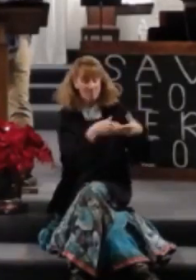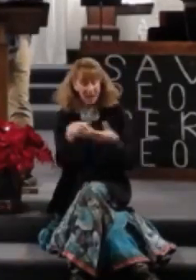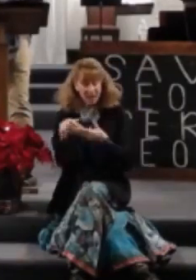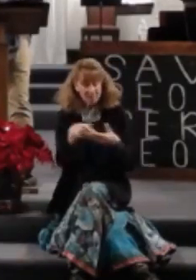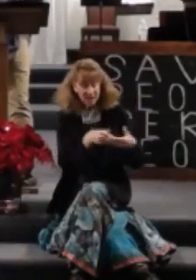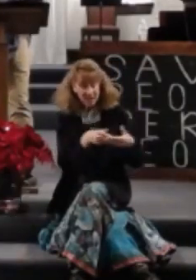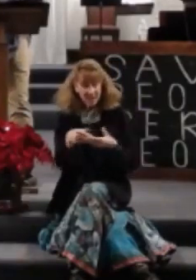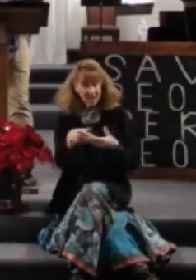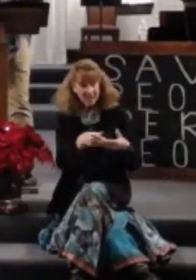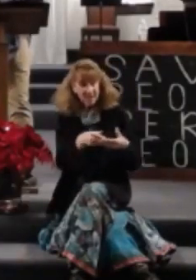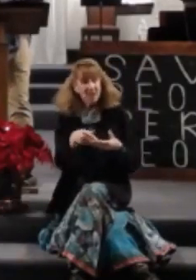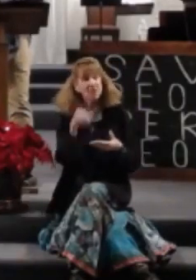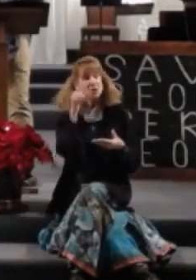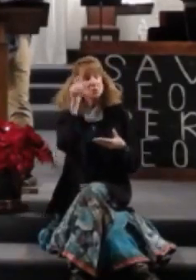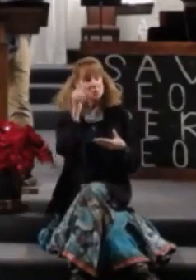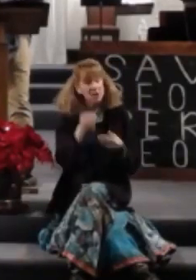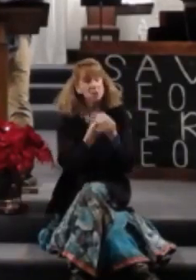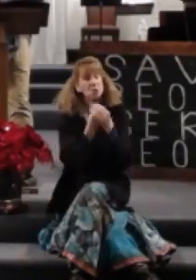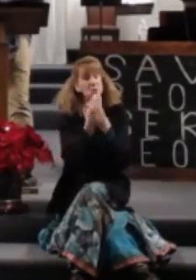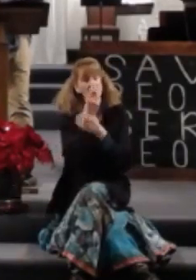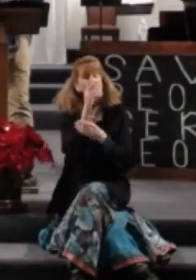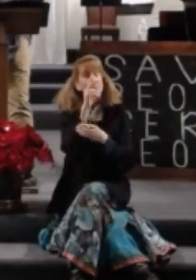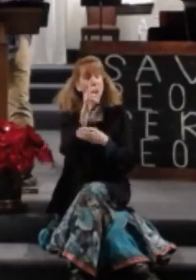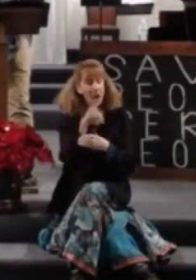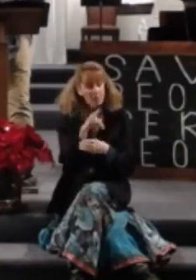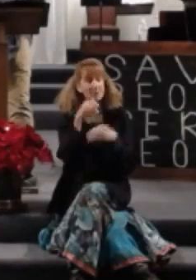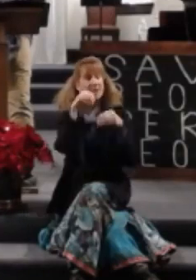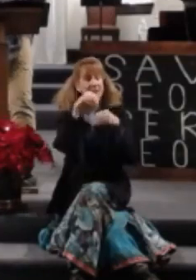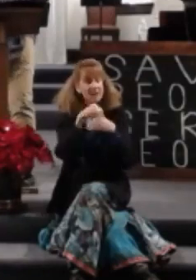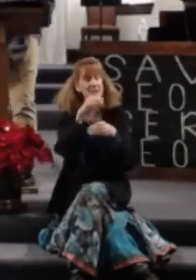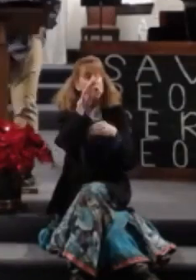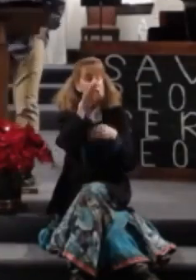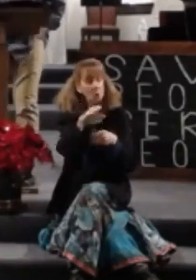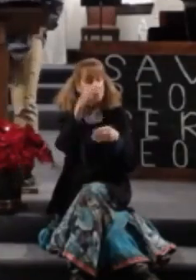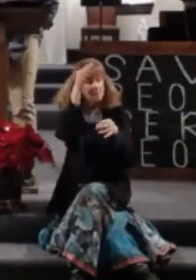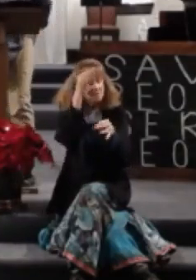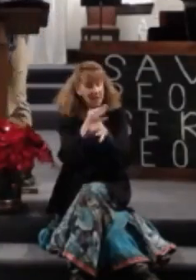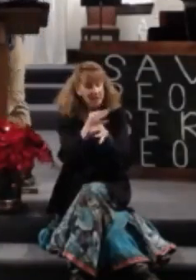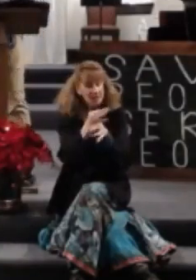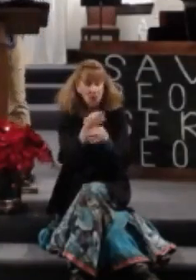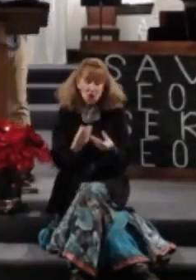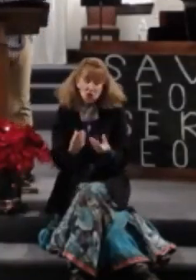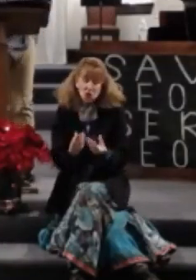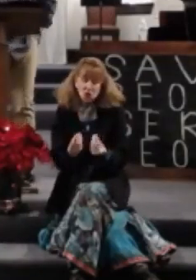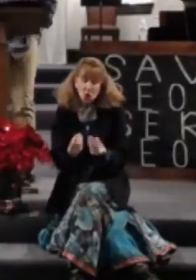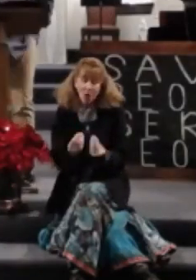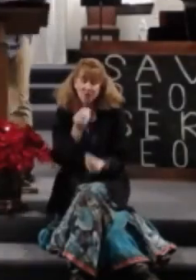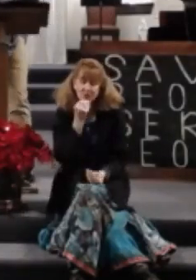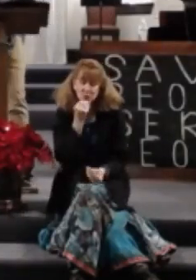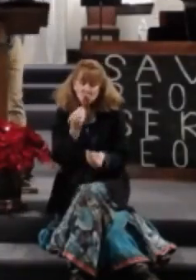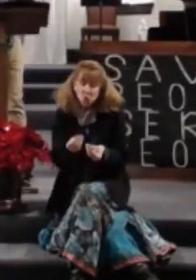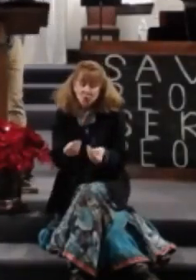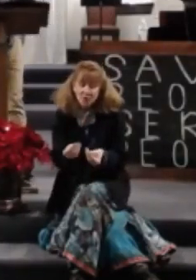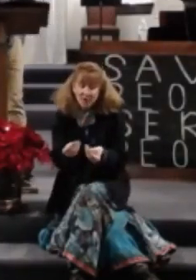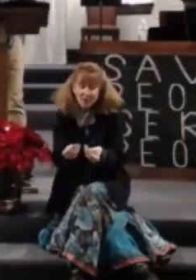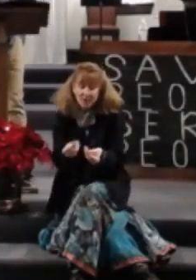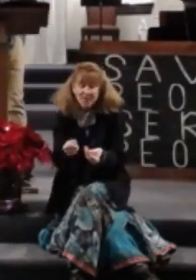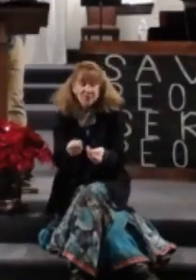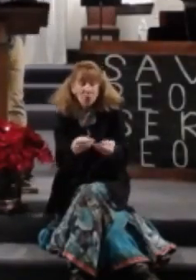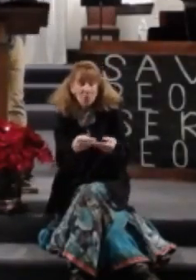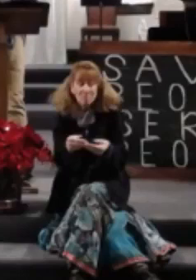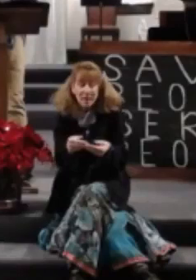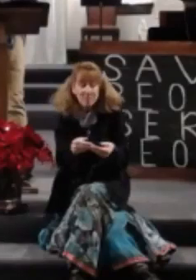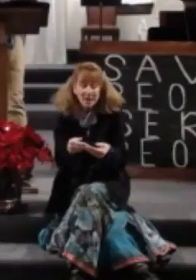not acquainted with the teaching about righteousness. But solid food is for the mature, the teleos, who